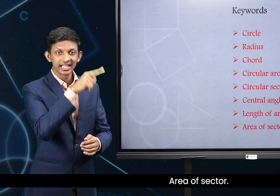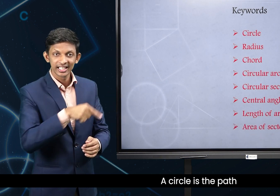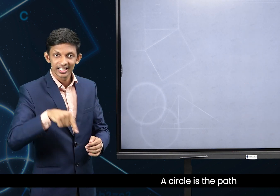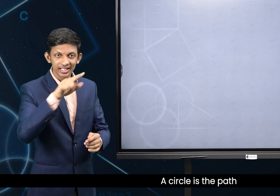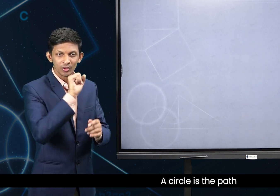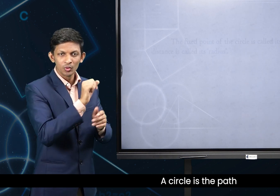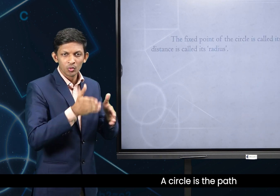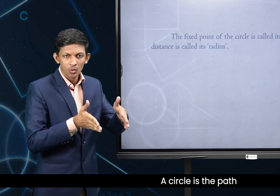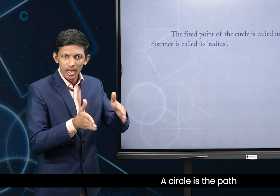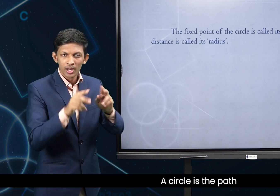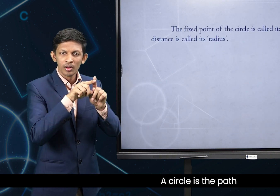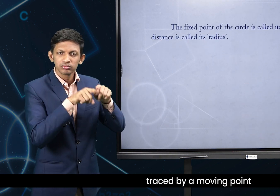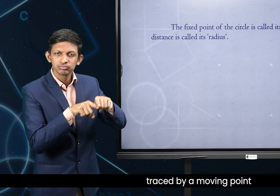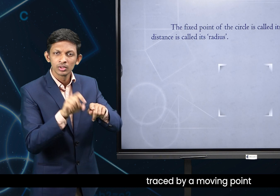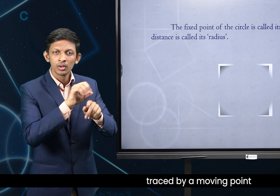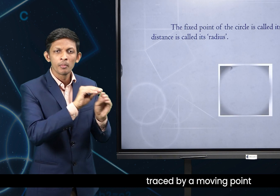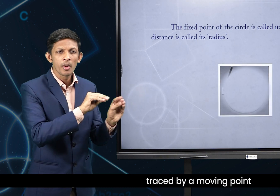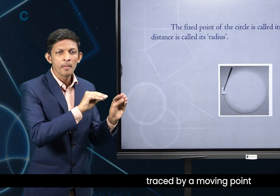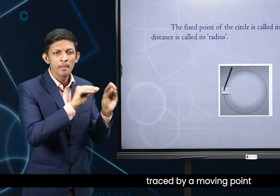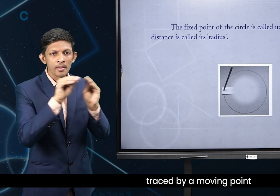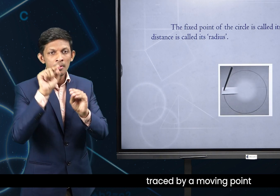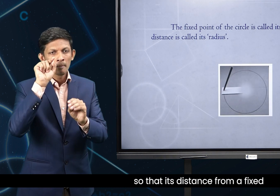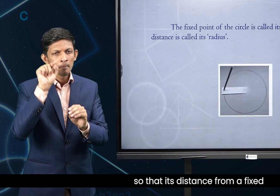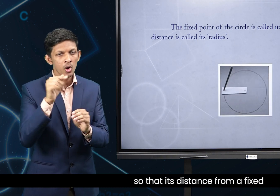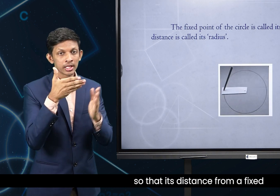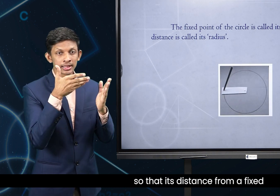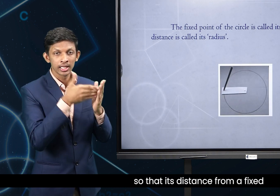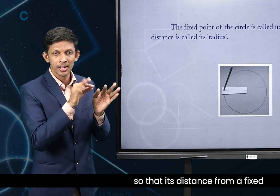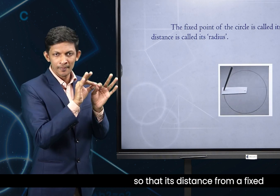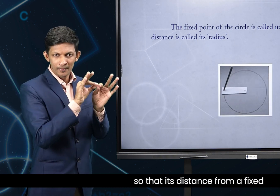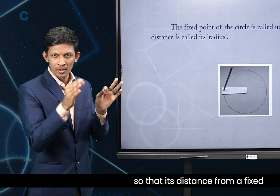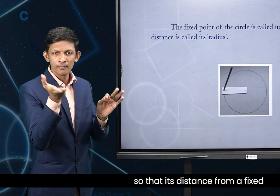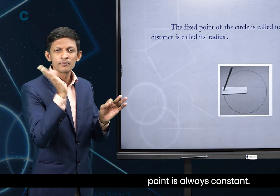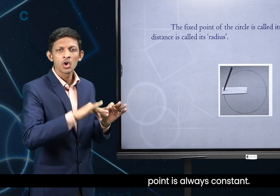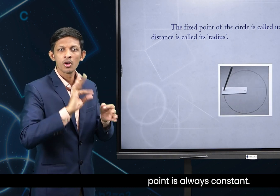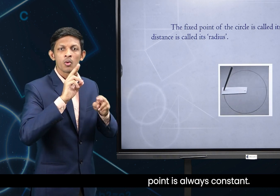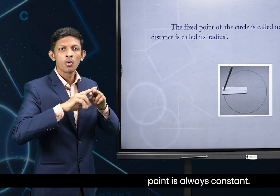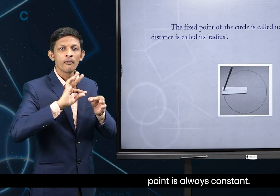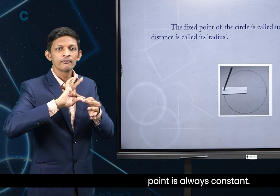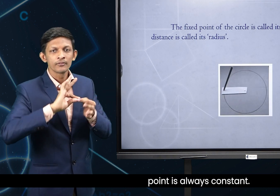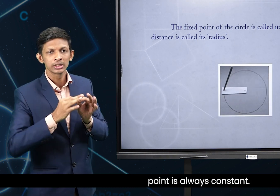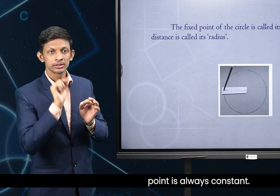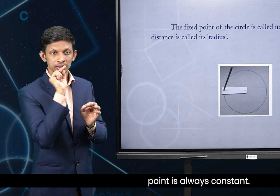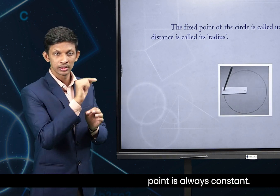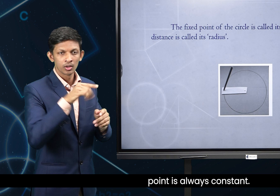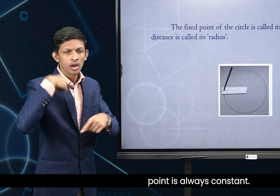A circle is a path traced by a moving point so that its distance from a fixed point is always constant.